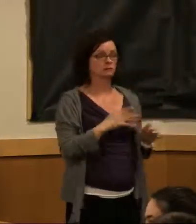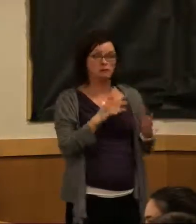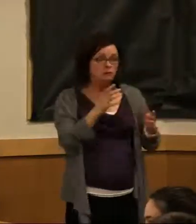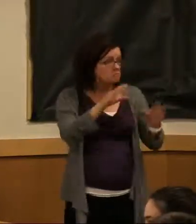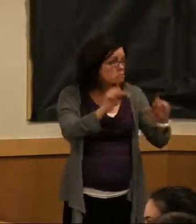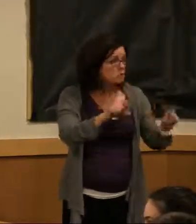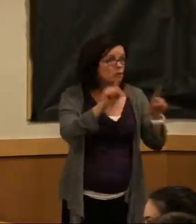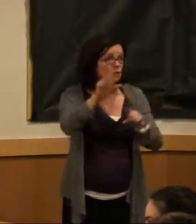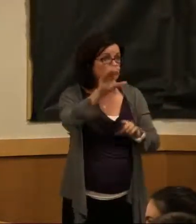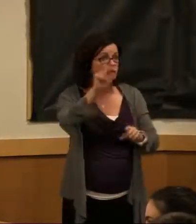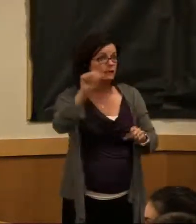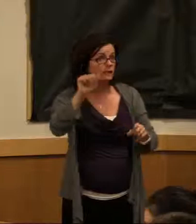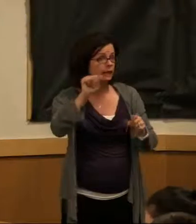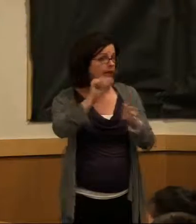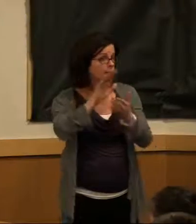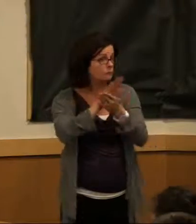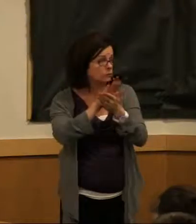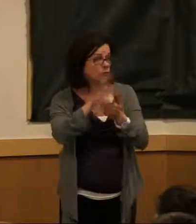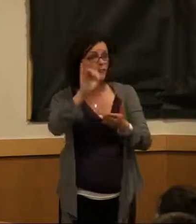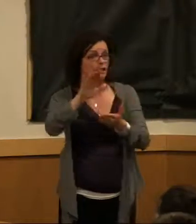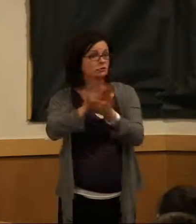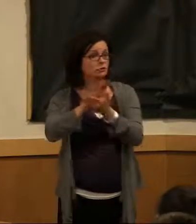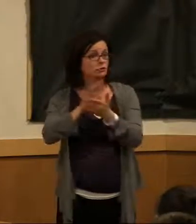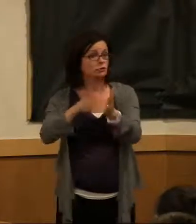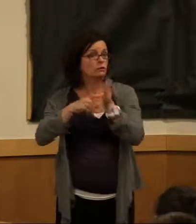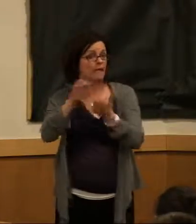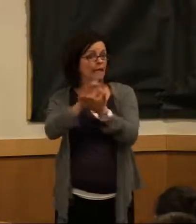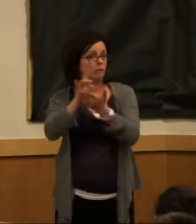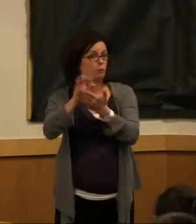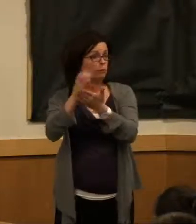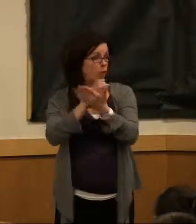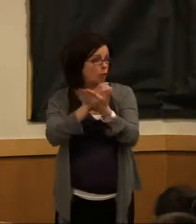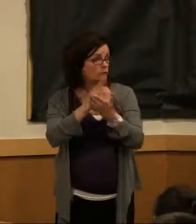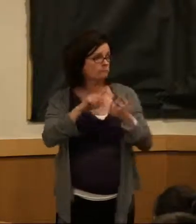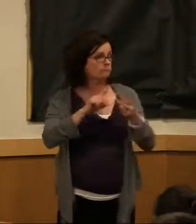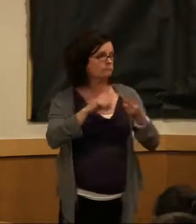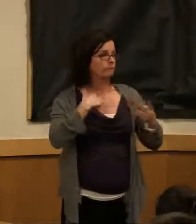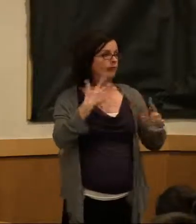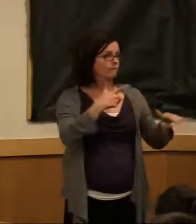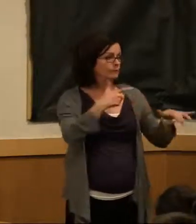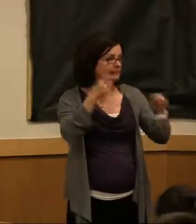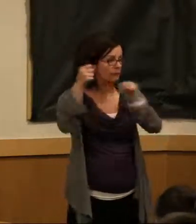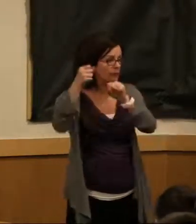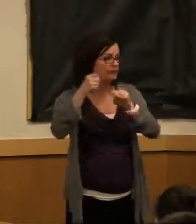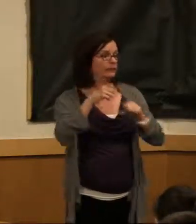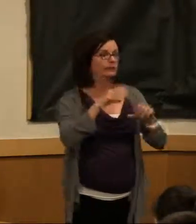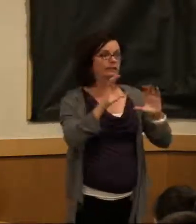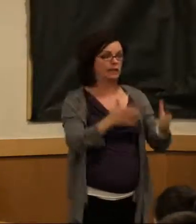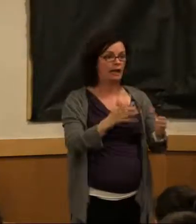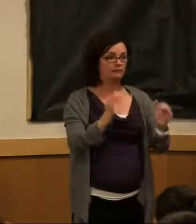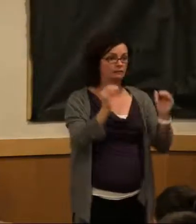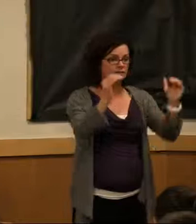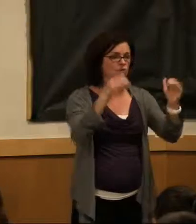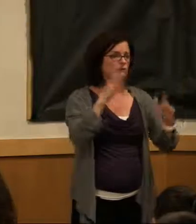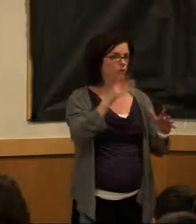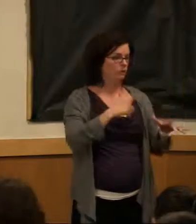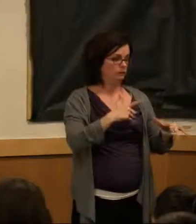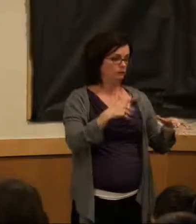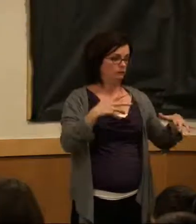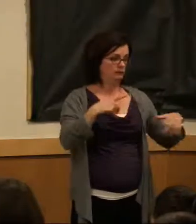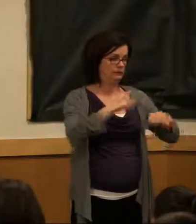CNA school. The course is 8 weeks long, and there's accelerated classes that can get you through even